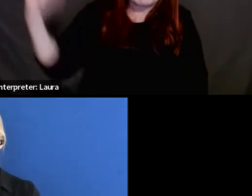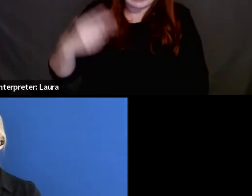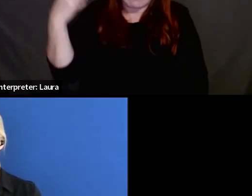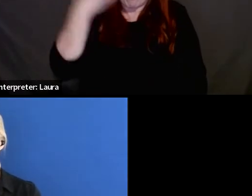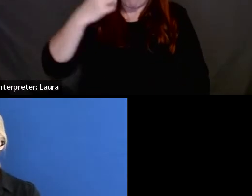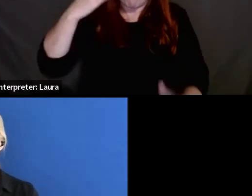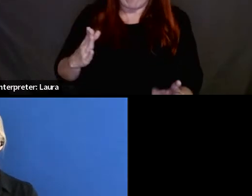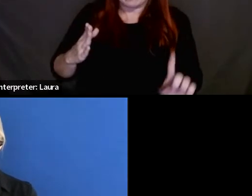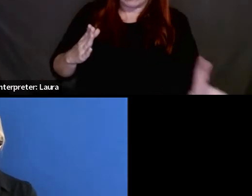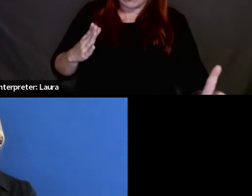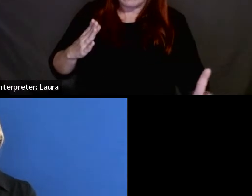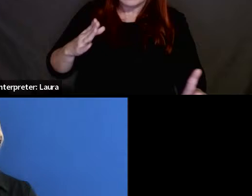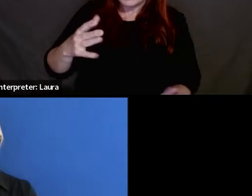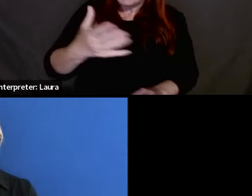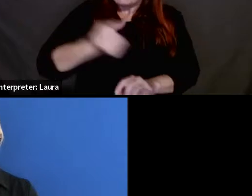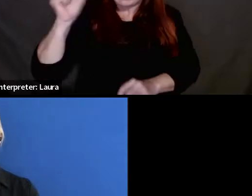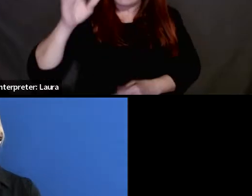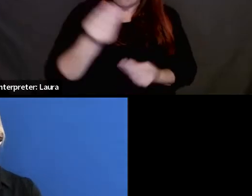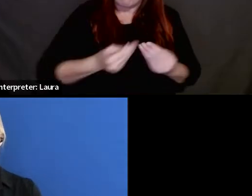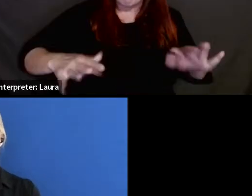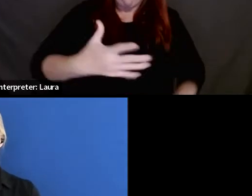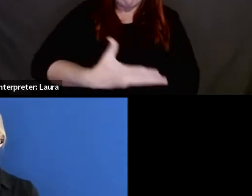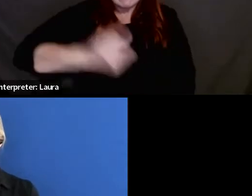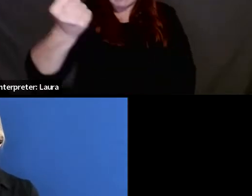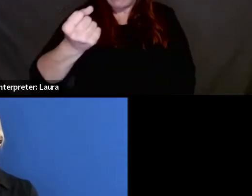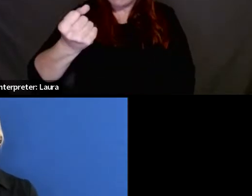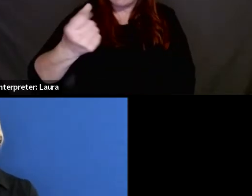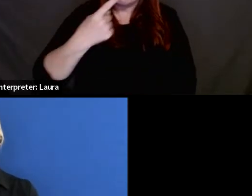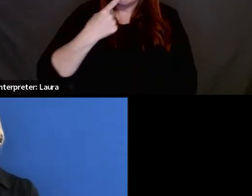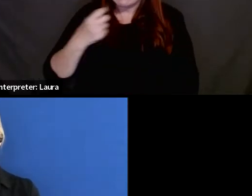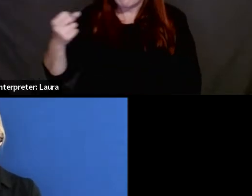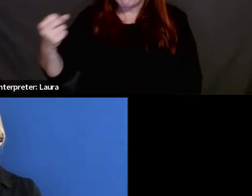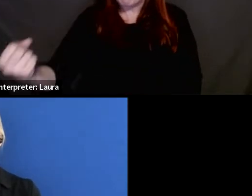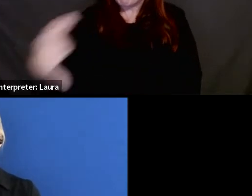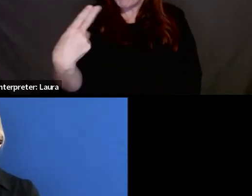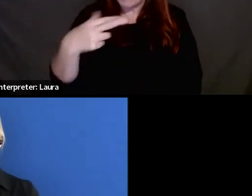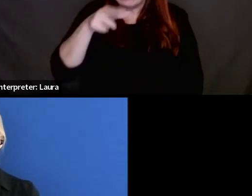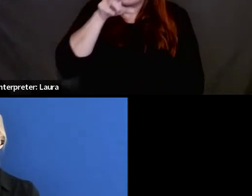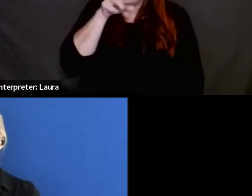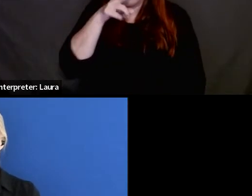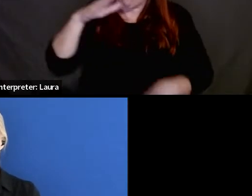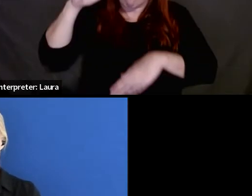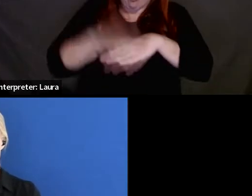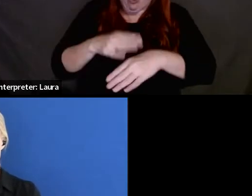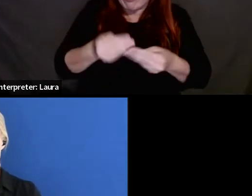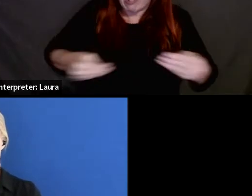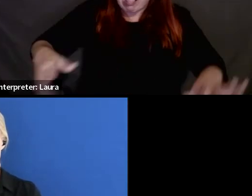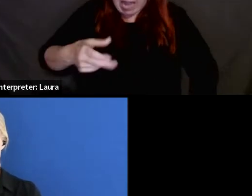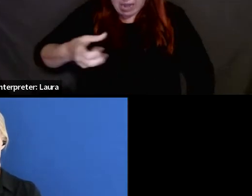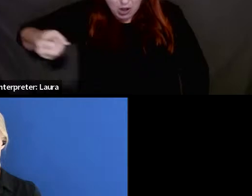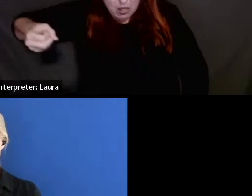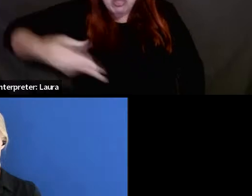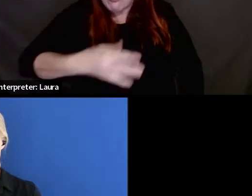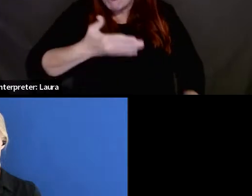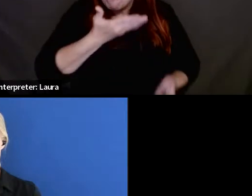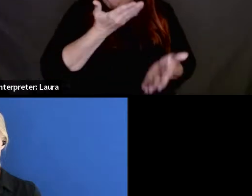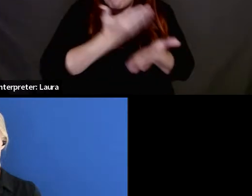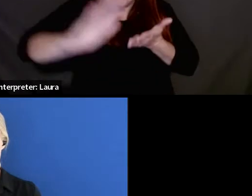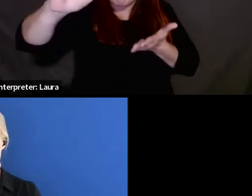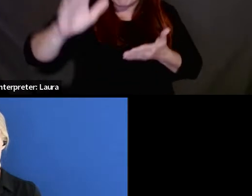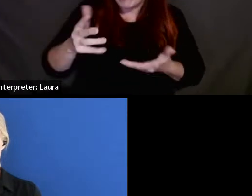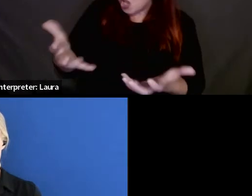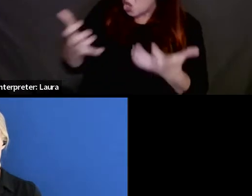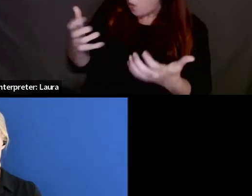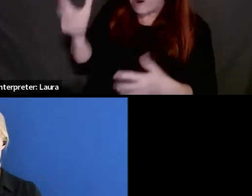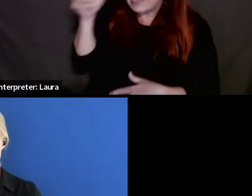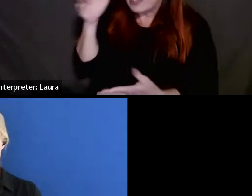Hawaiians, take back your land. He threw his cigar on the land. Is that what you guys